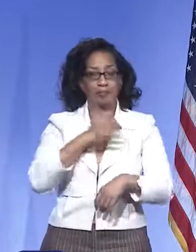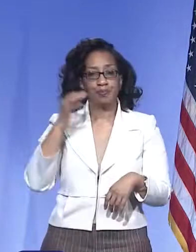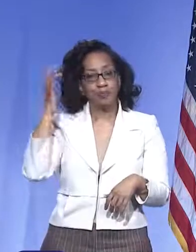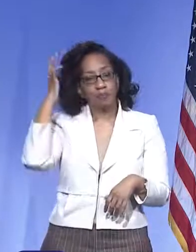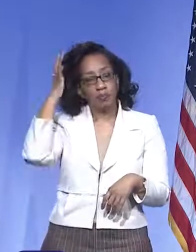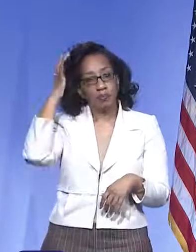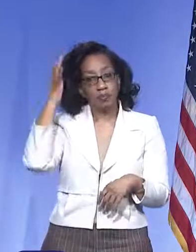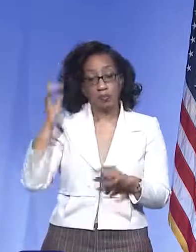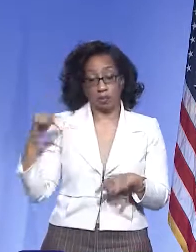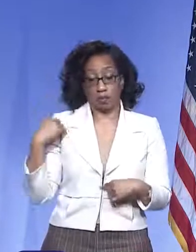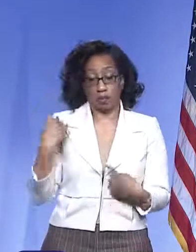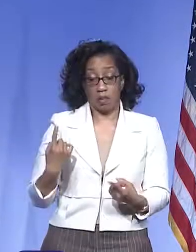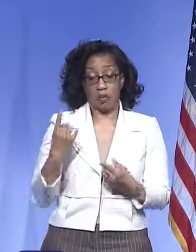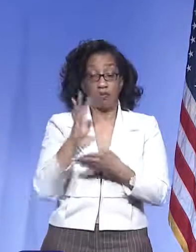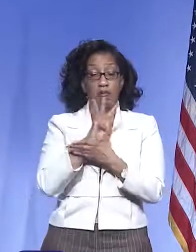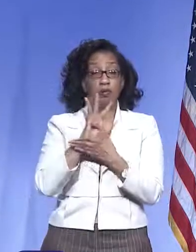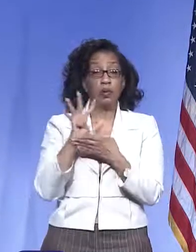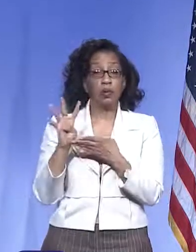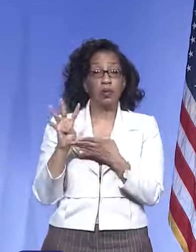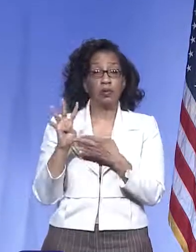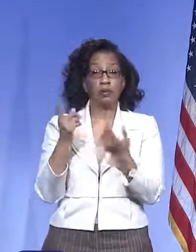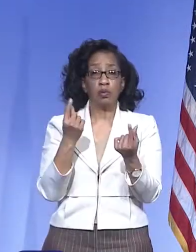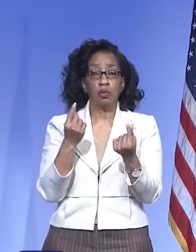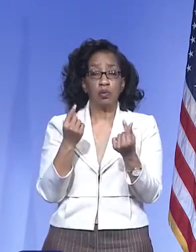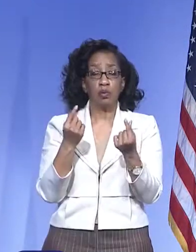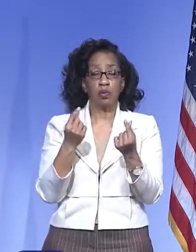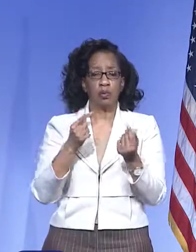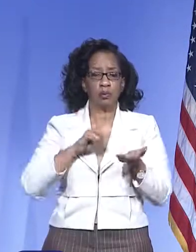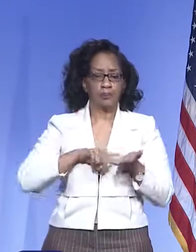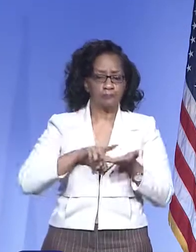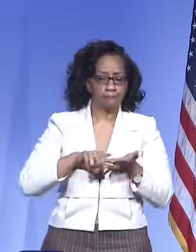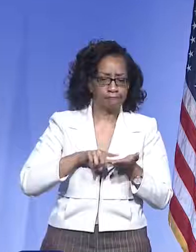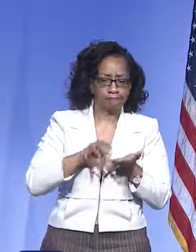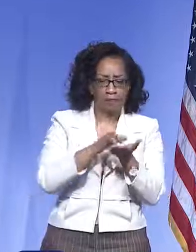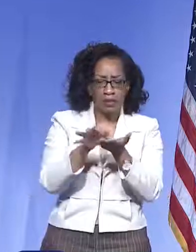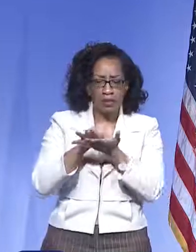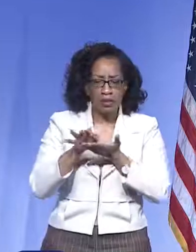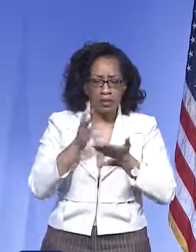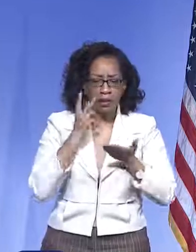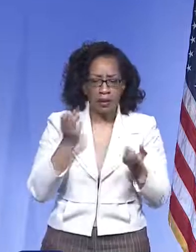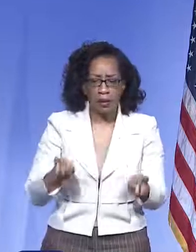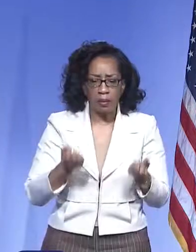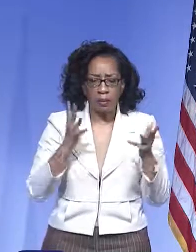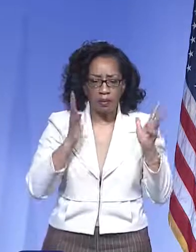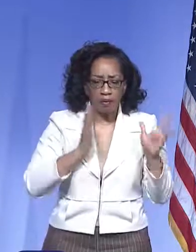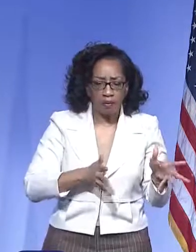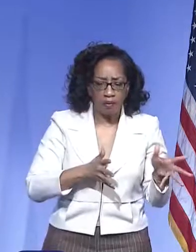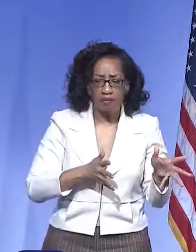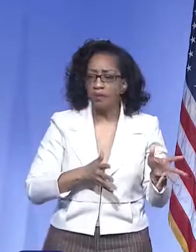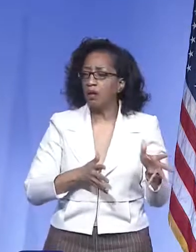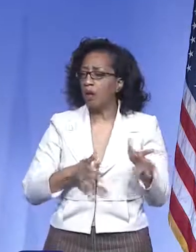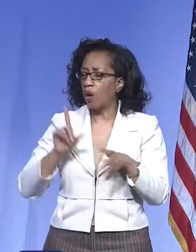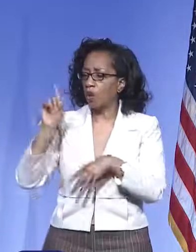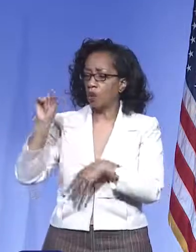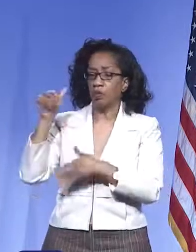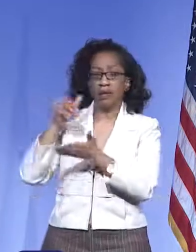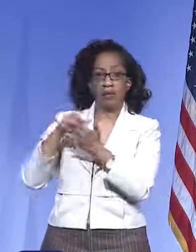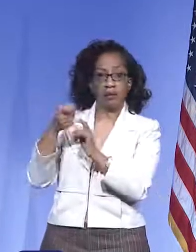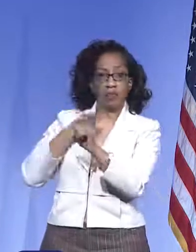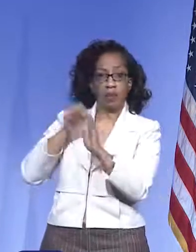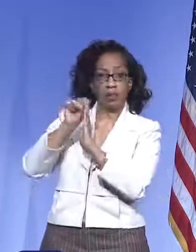the last 4 weeks has been taking the inventory we had on hand, plus the additional 20,000 that was given to us by the